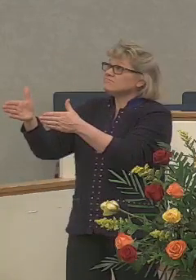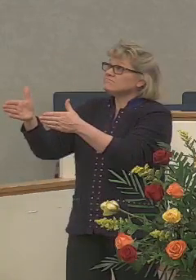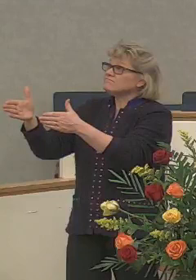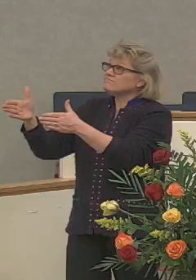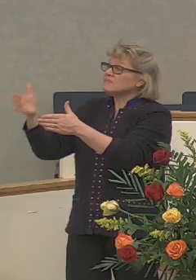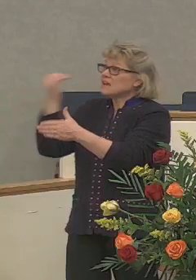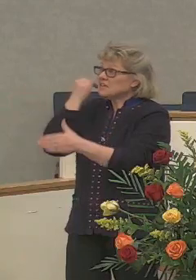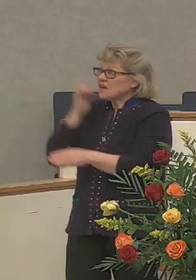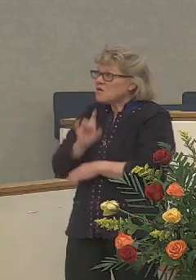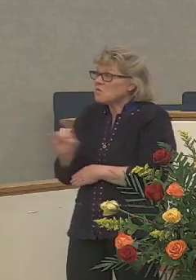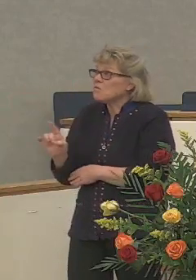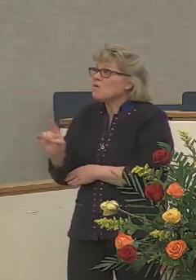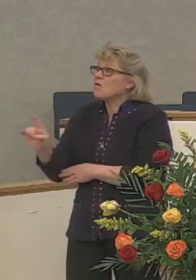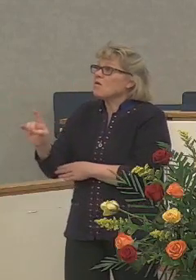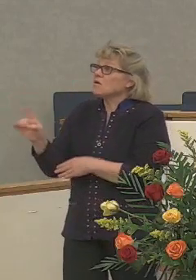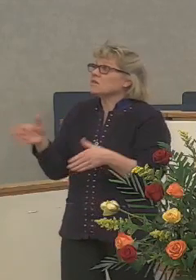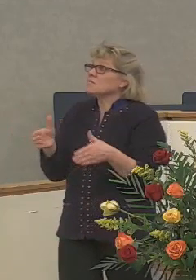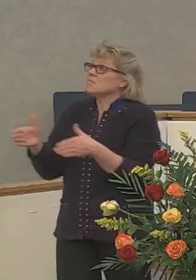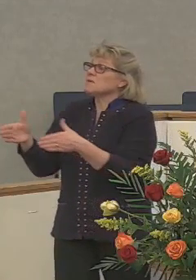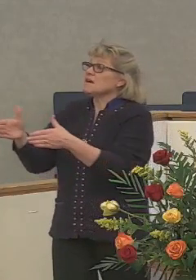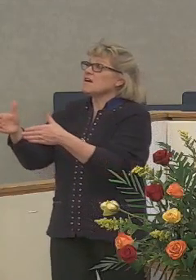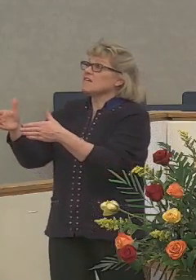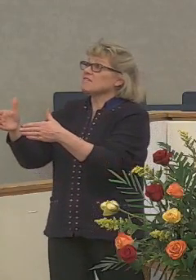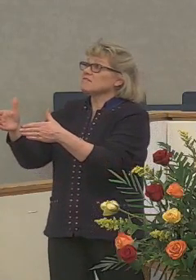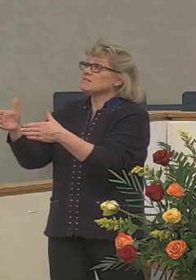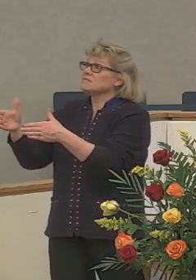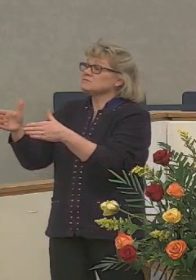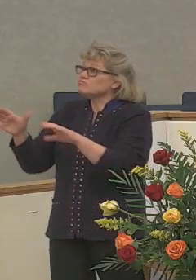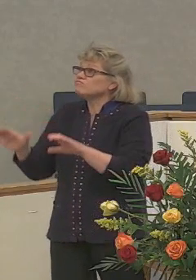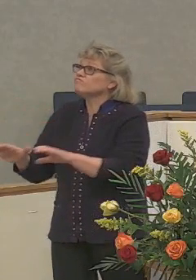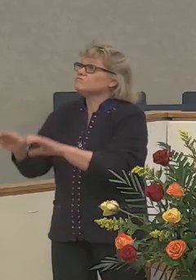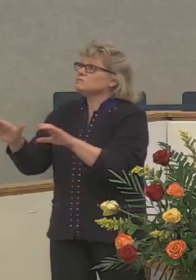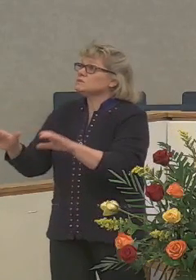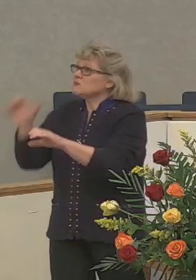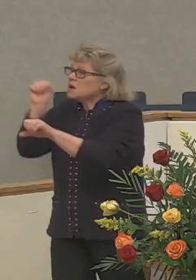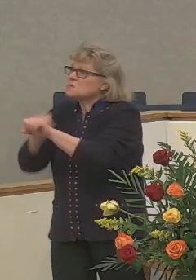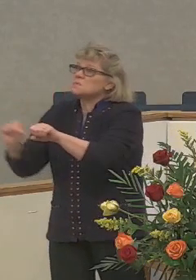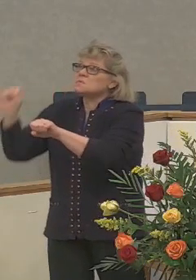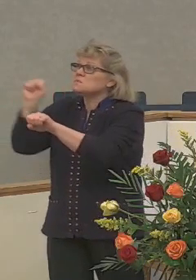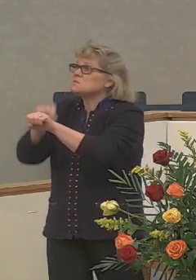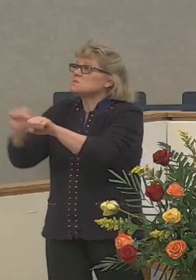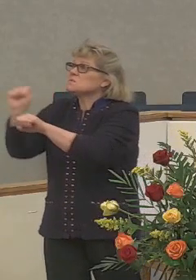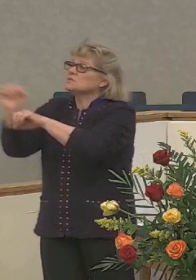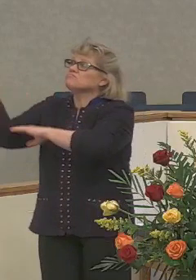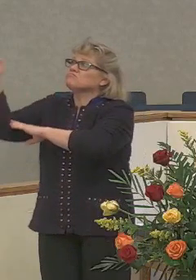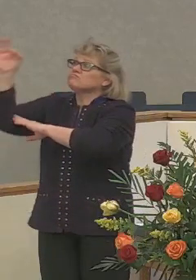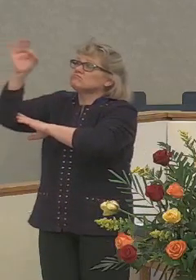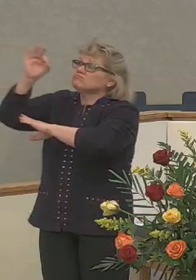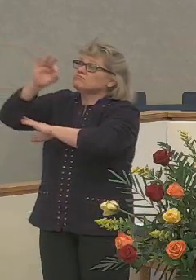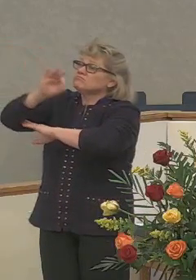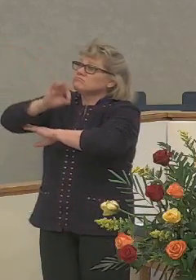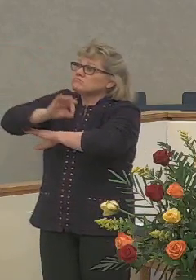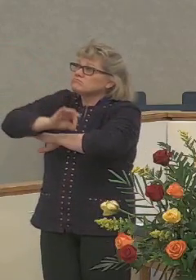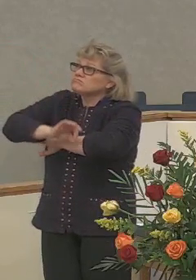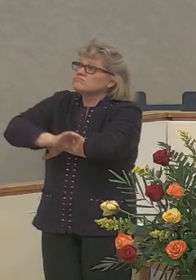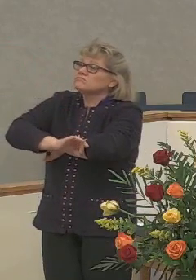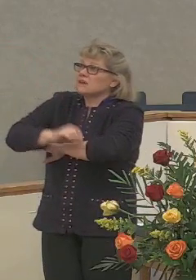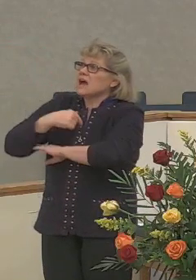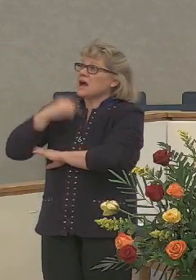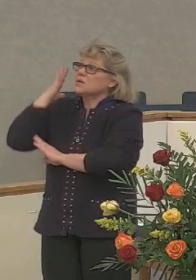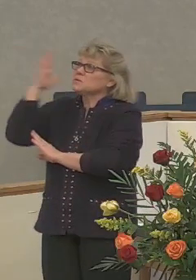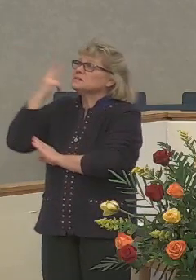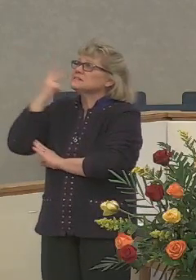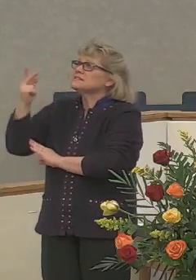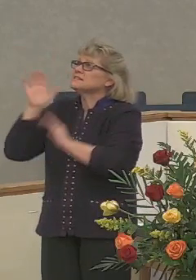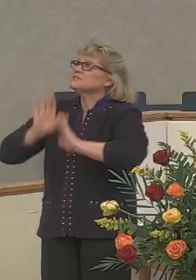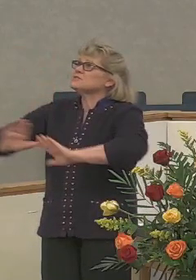If I walk in the pathway of duty, if I work till the close of the day, I shall see the